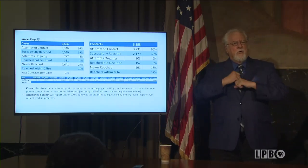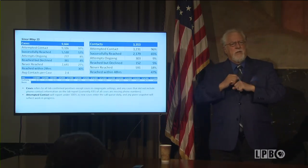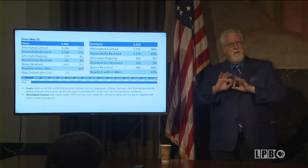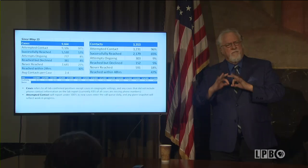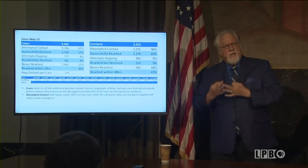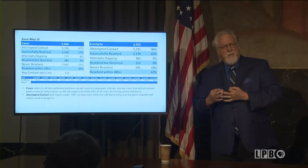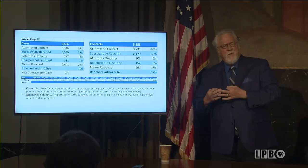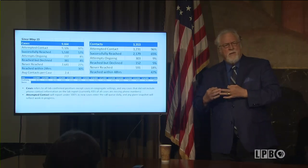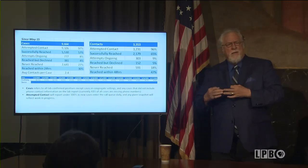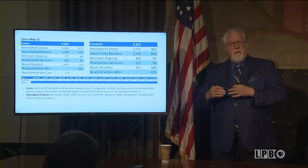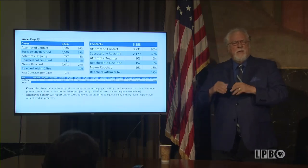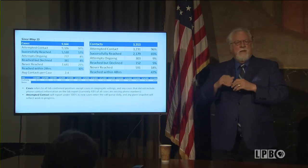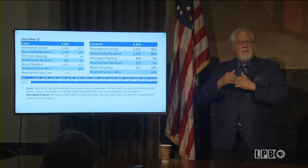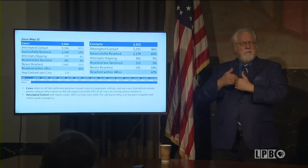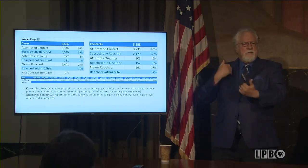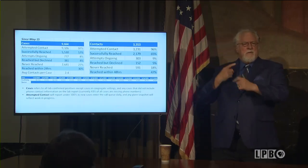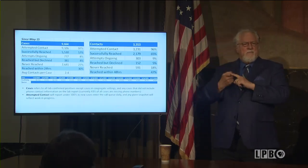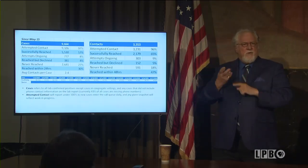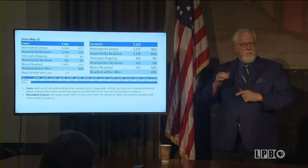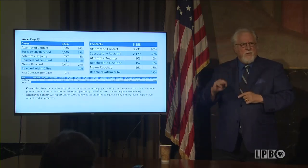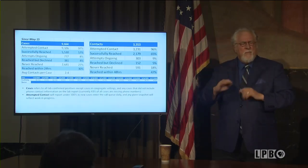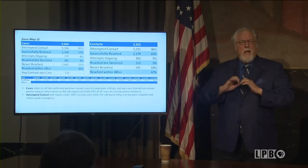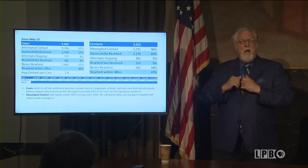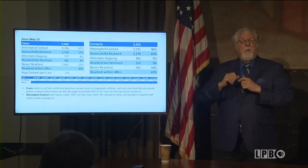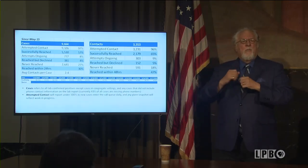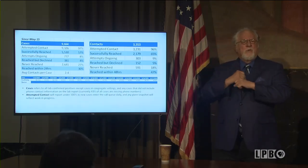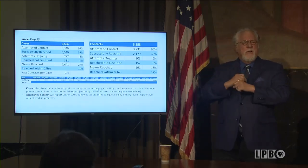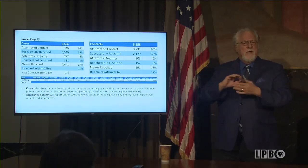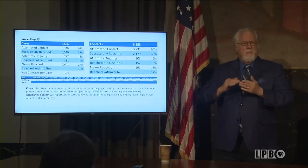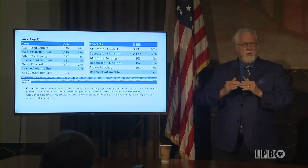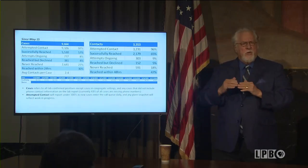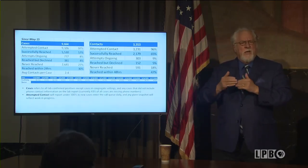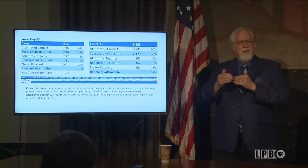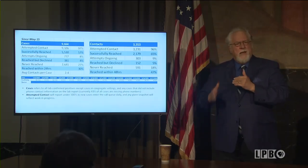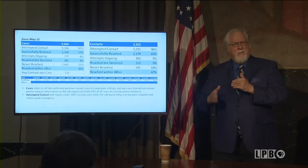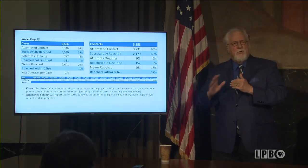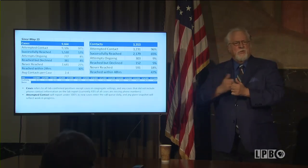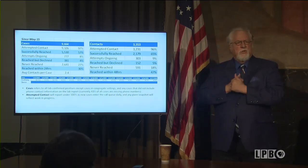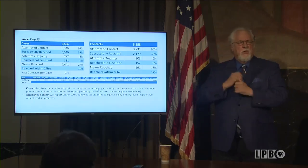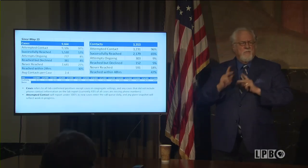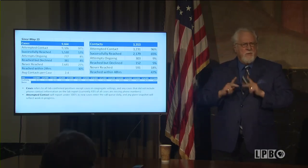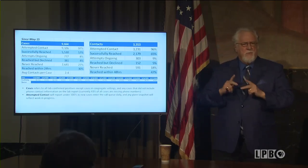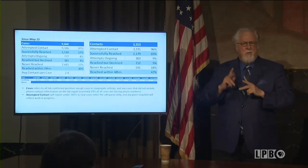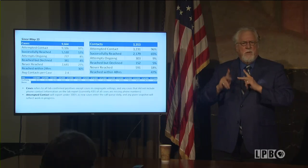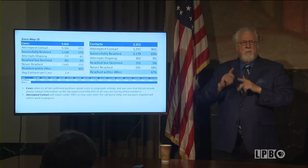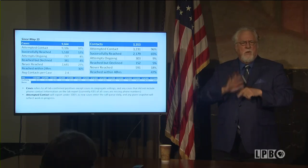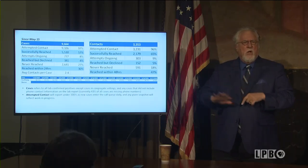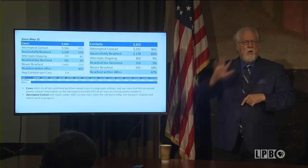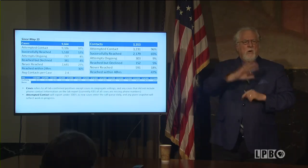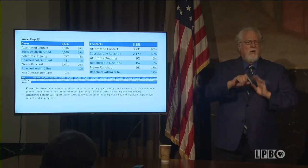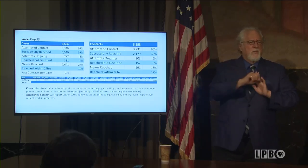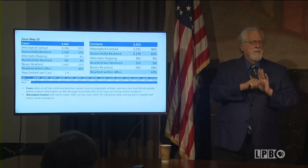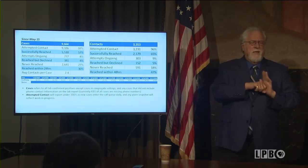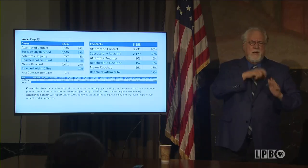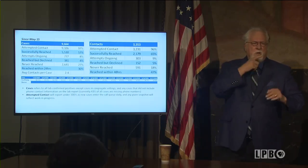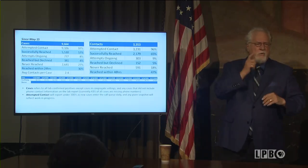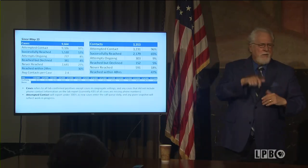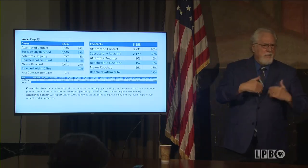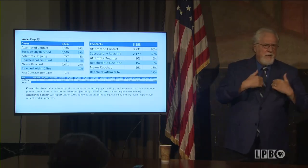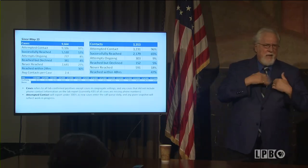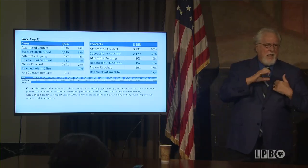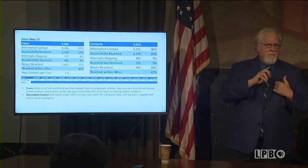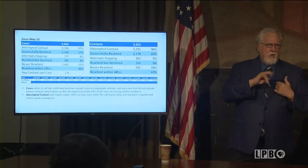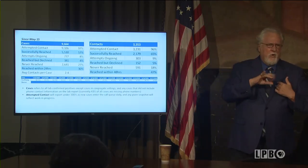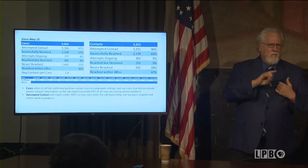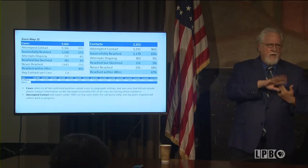by staying isolated from them, how to protect your community, your neighbors, your loved ones, the people across the state that don't need to get COVID and don't need to